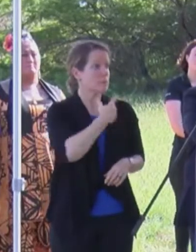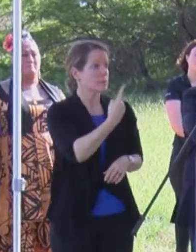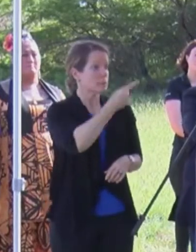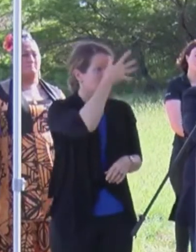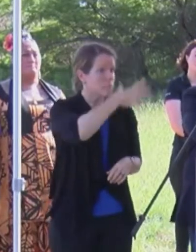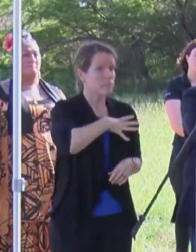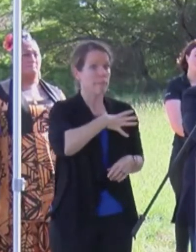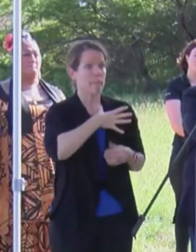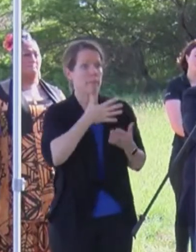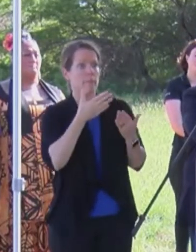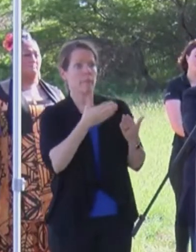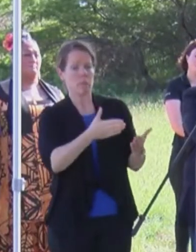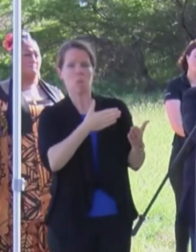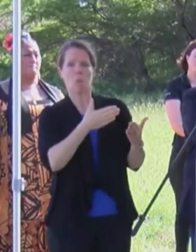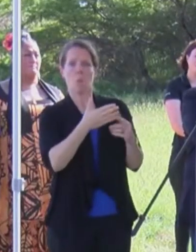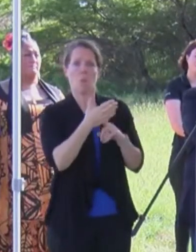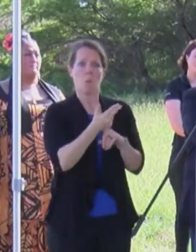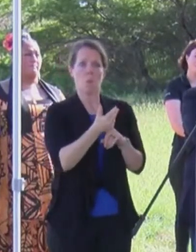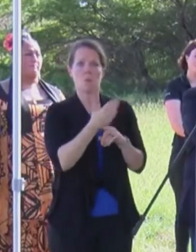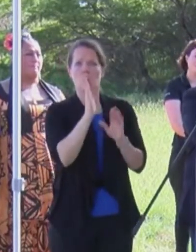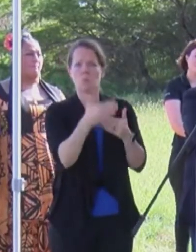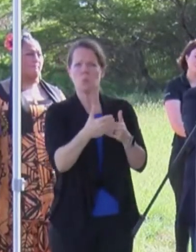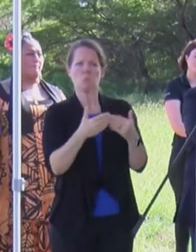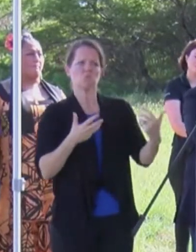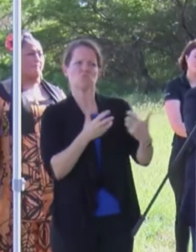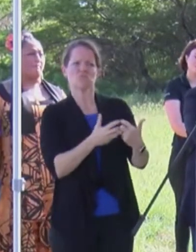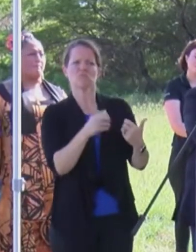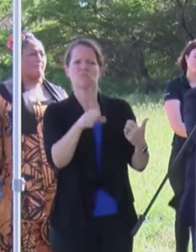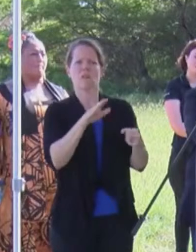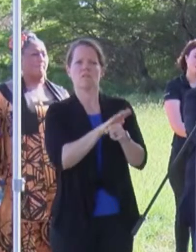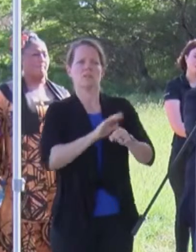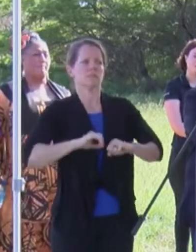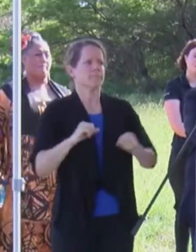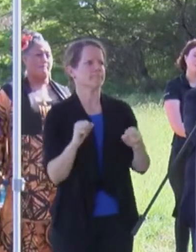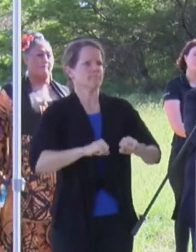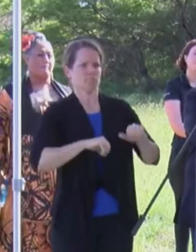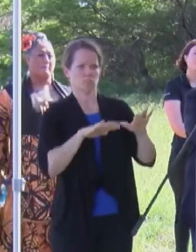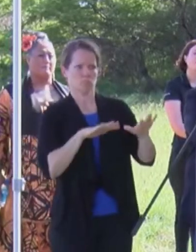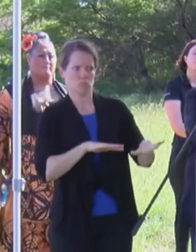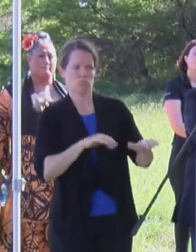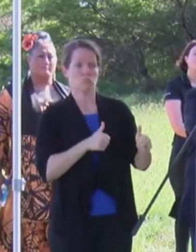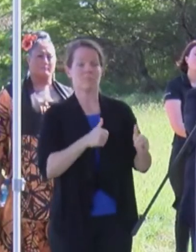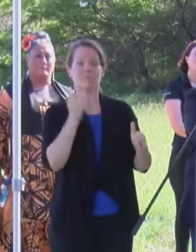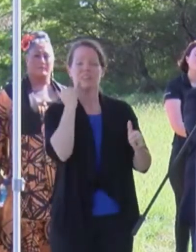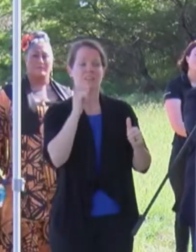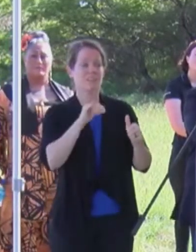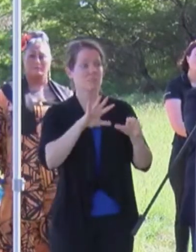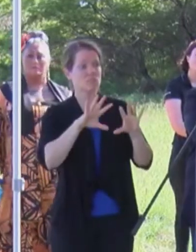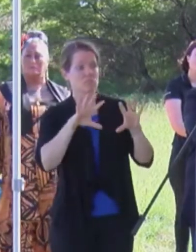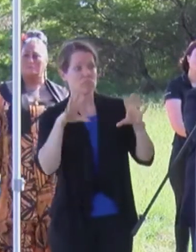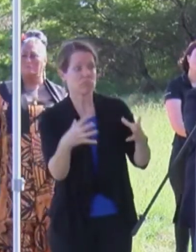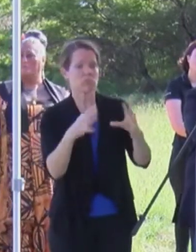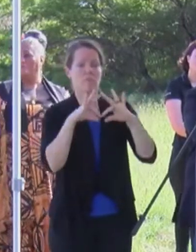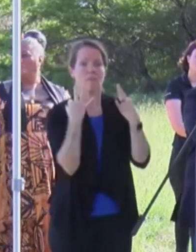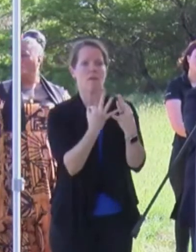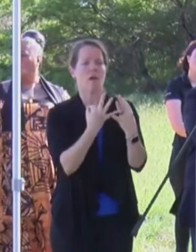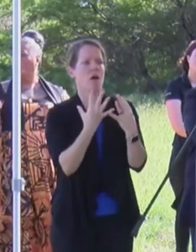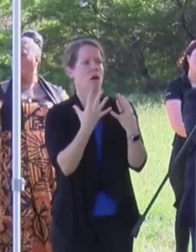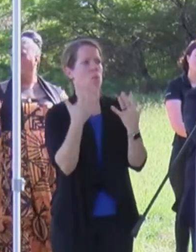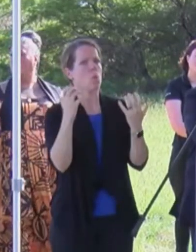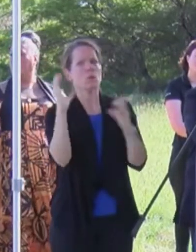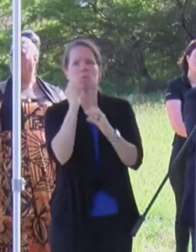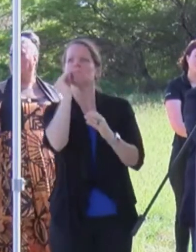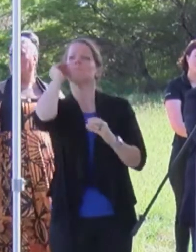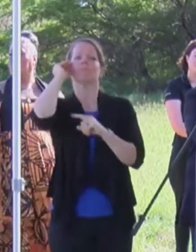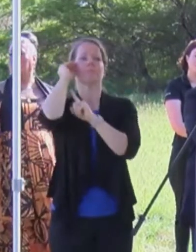some sense. So we're trying to make sure that each family circumstance fits these many options. But the quicker we get